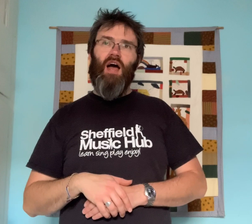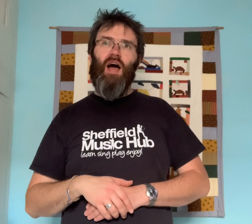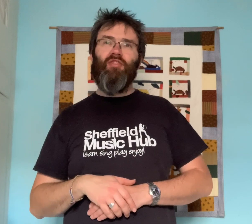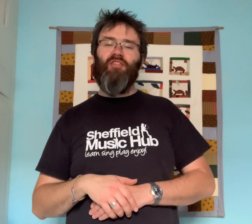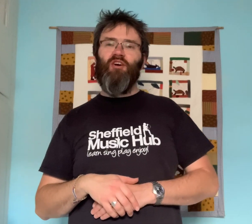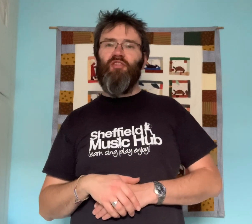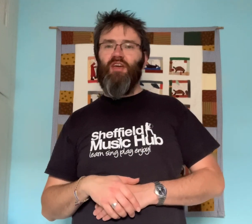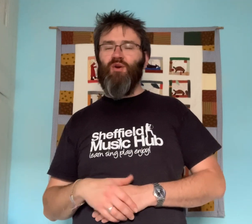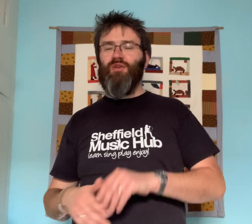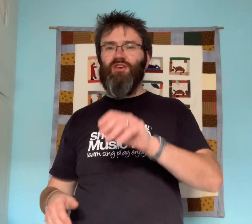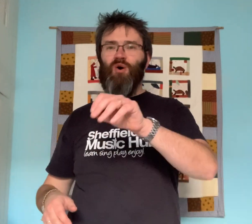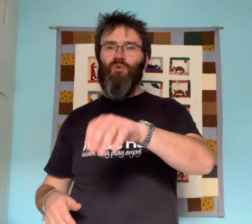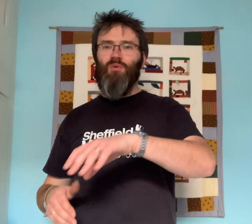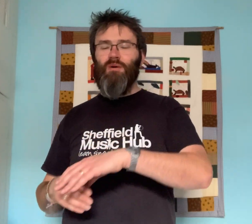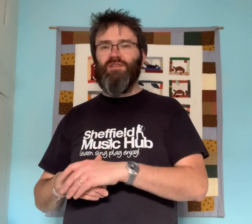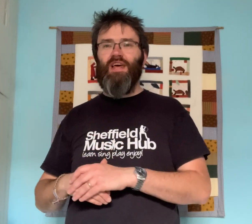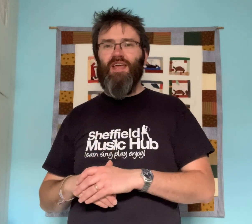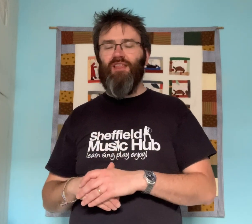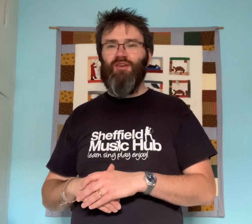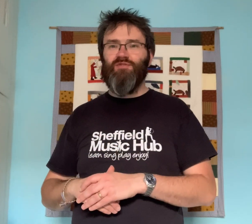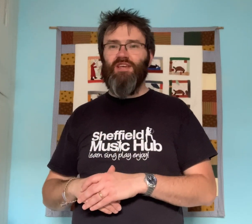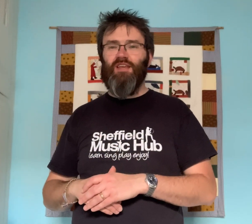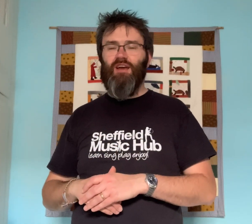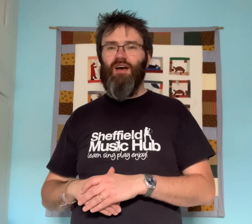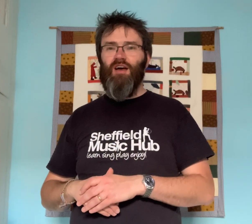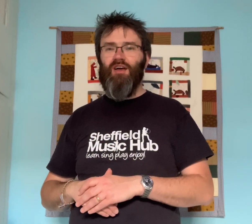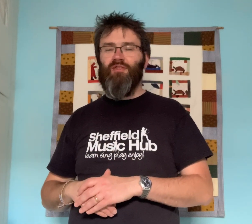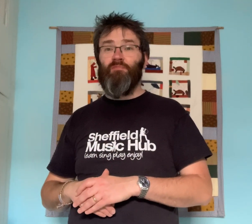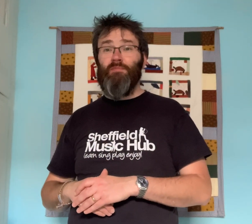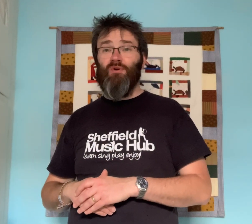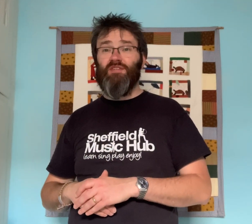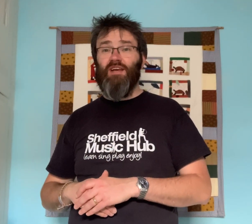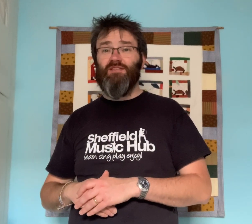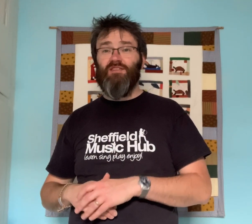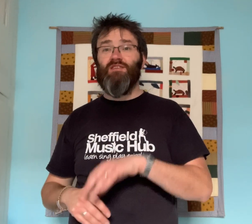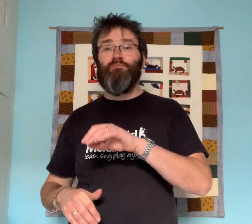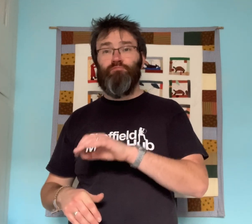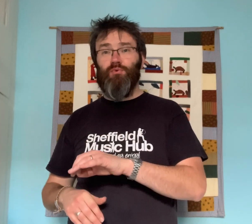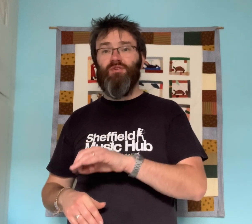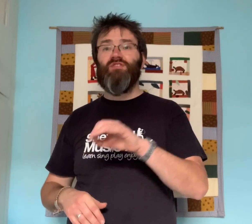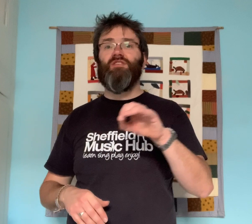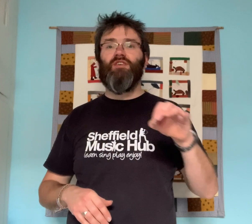And then the other thing, we did our warm-up today using the beatboxing exercises.